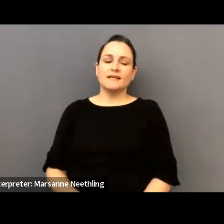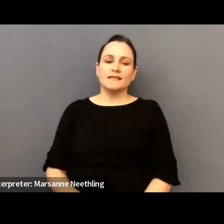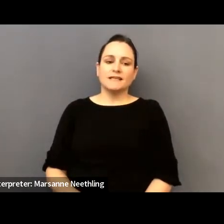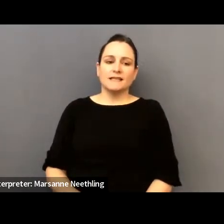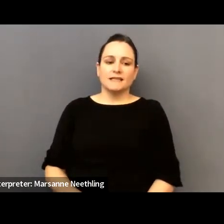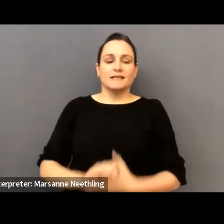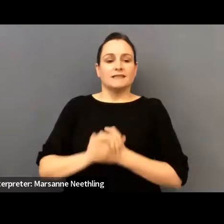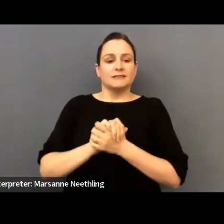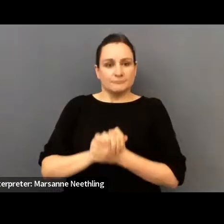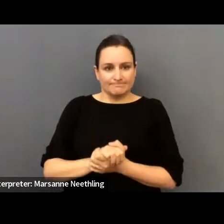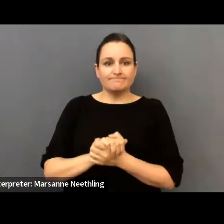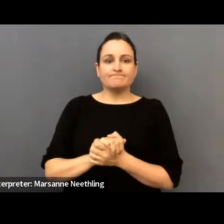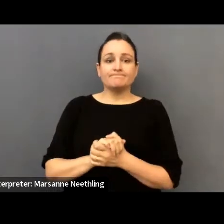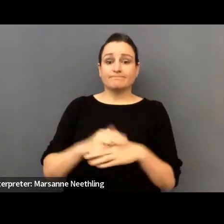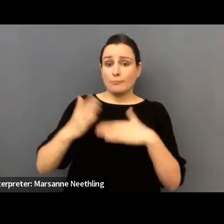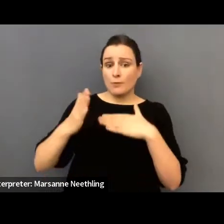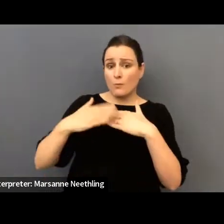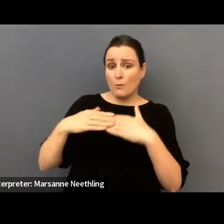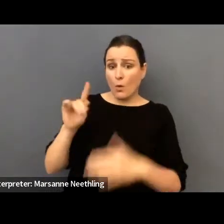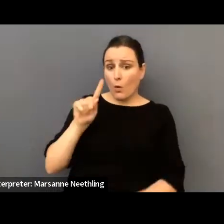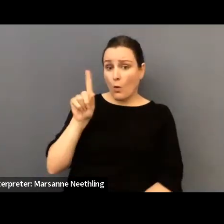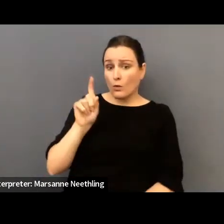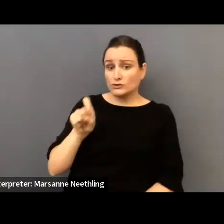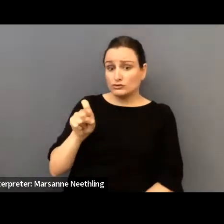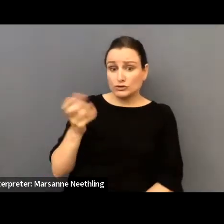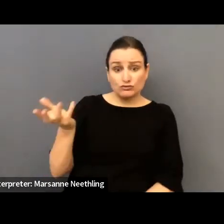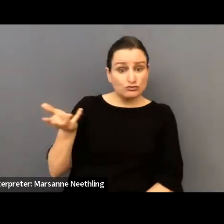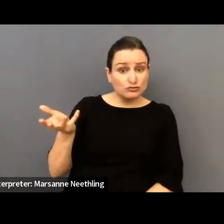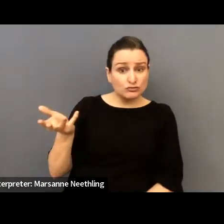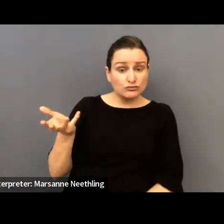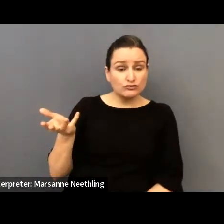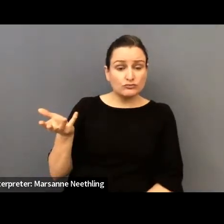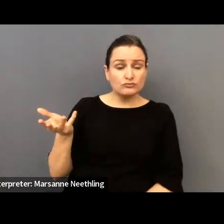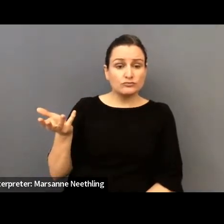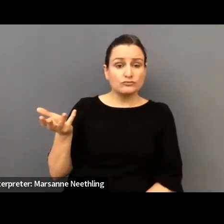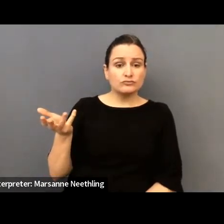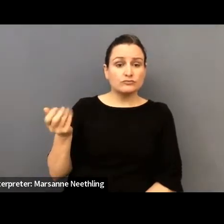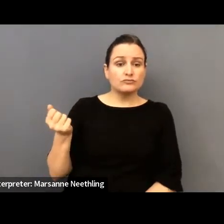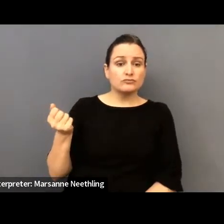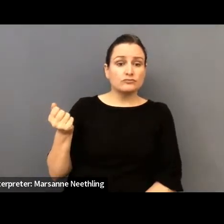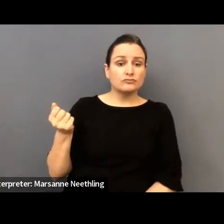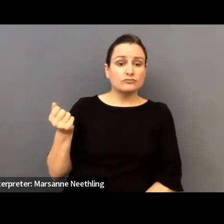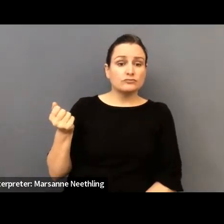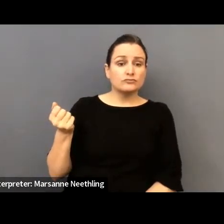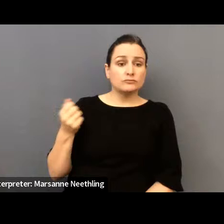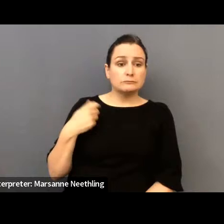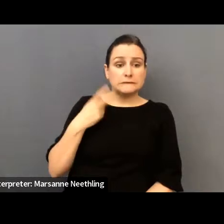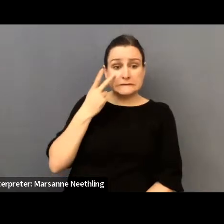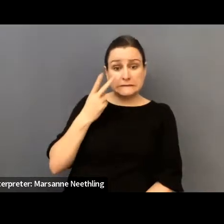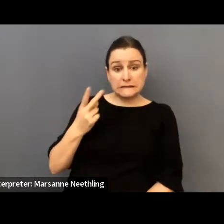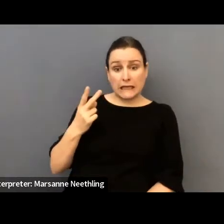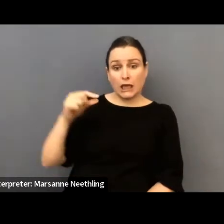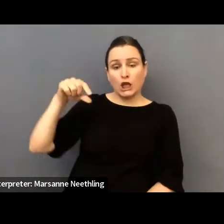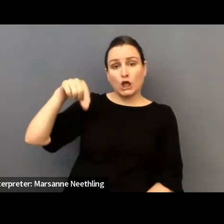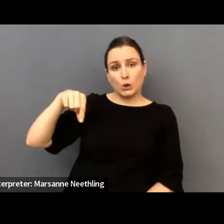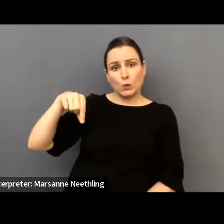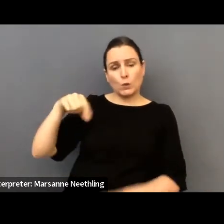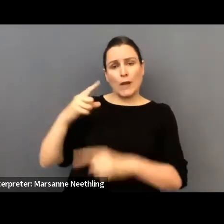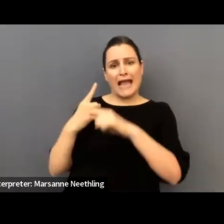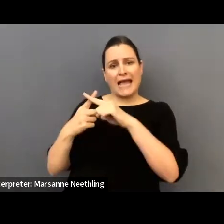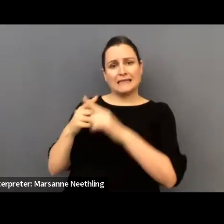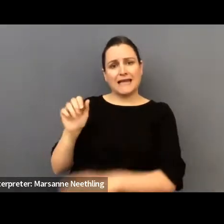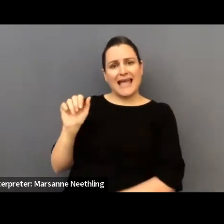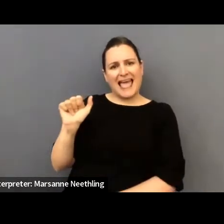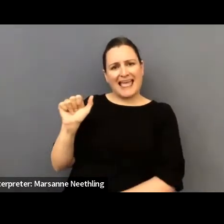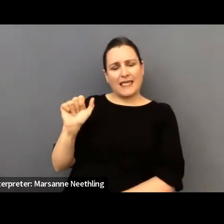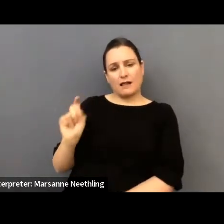Tai, is there anyone else who's got a question to ask? Just to note that there are questions in the Q&A, and I think that panelists have